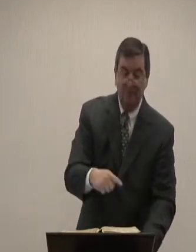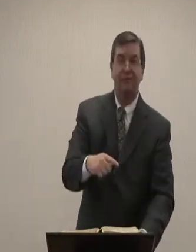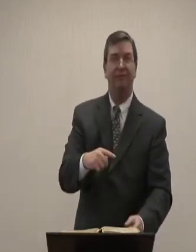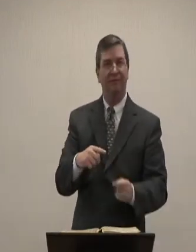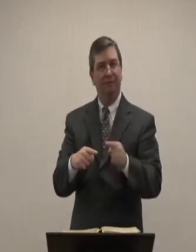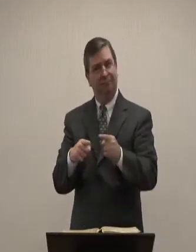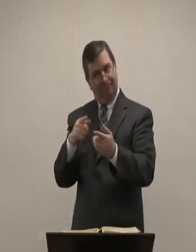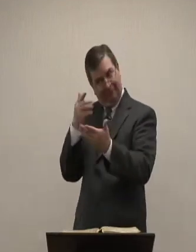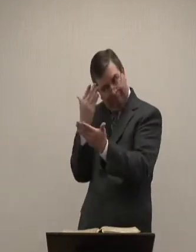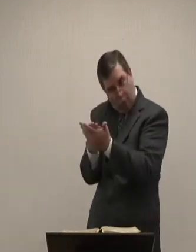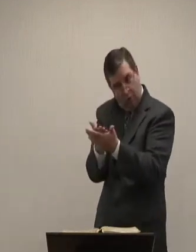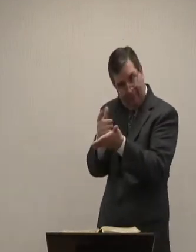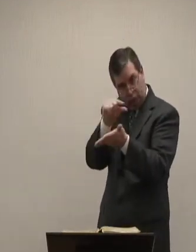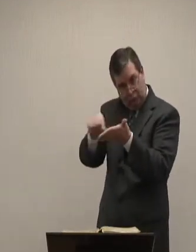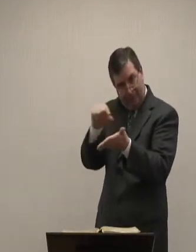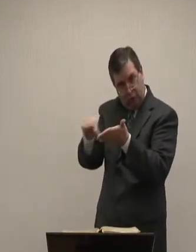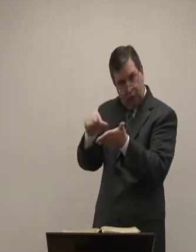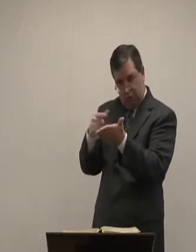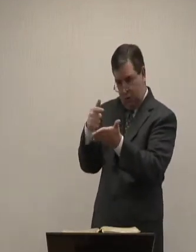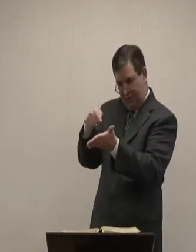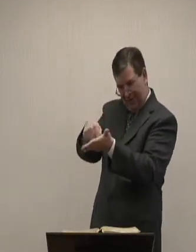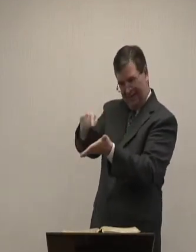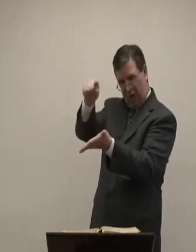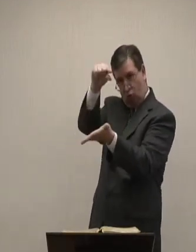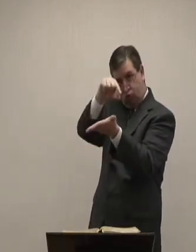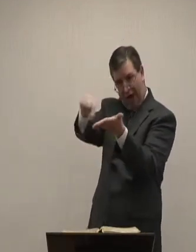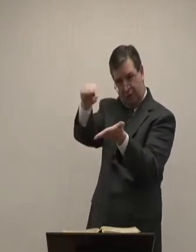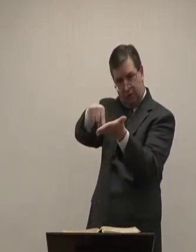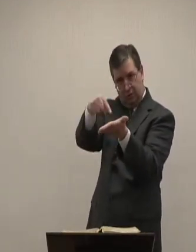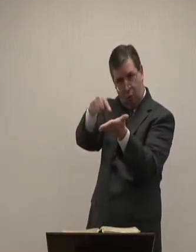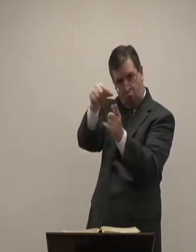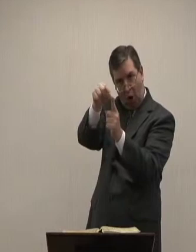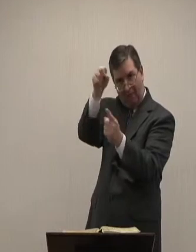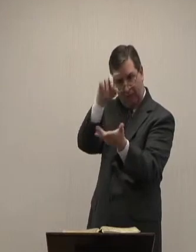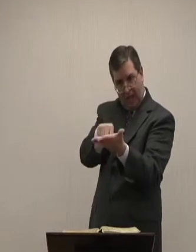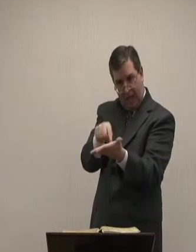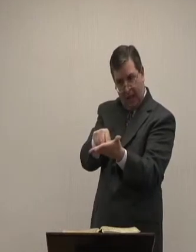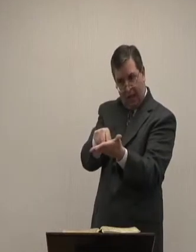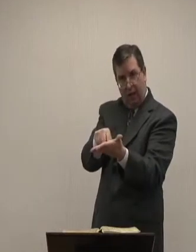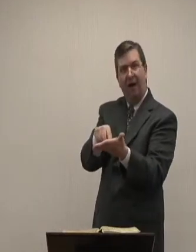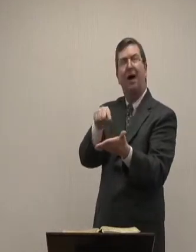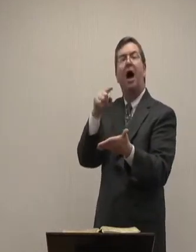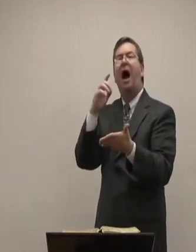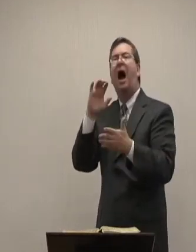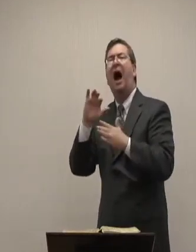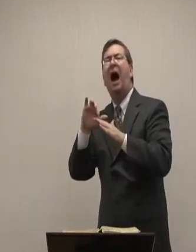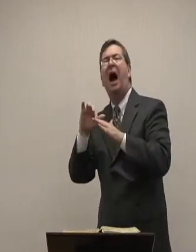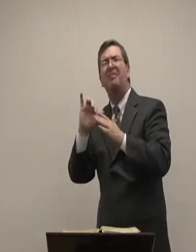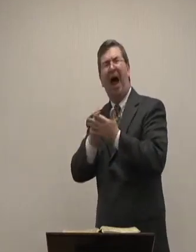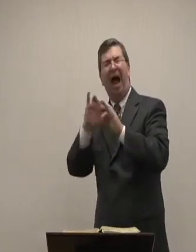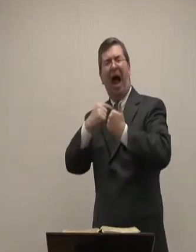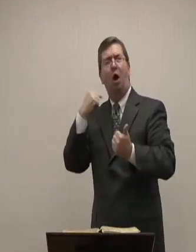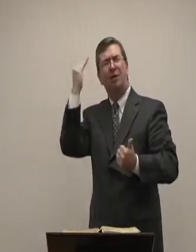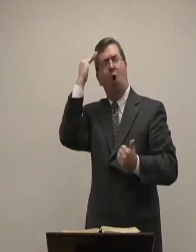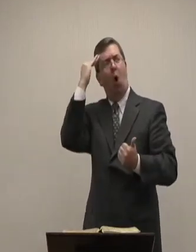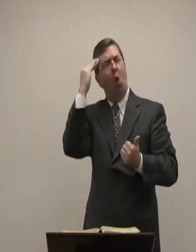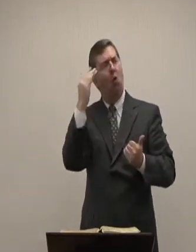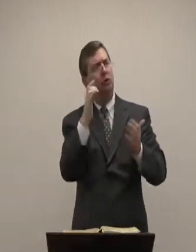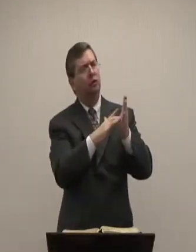on the third day, and reopen, and repentance and forgiveness of sins will be preached in his name to